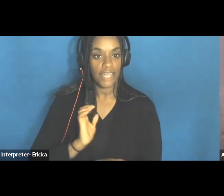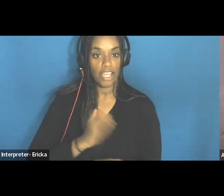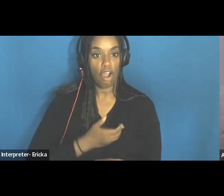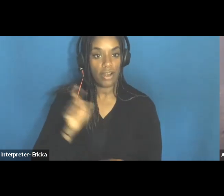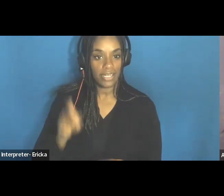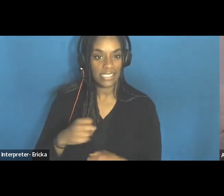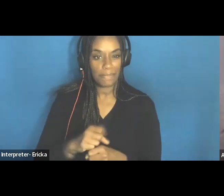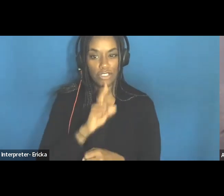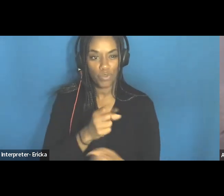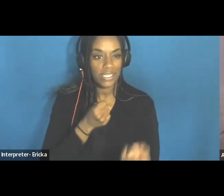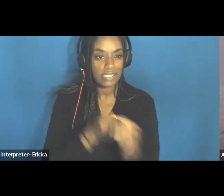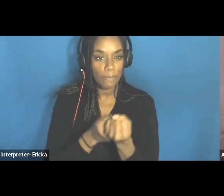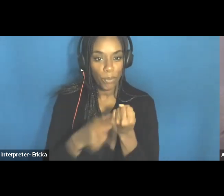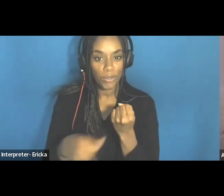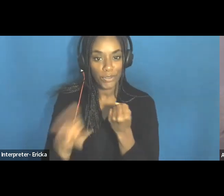best.